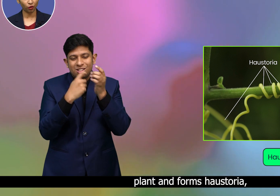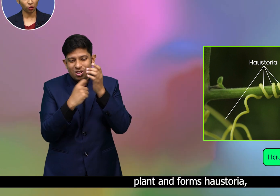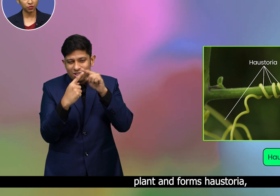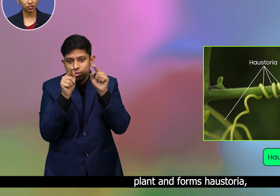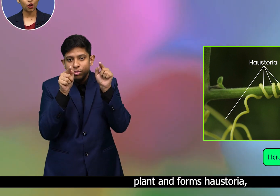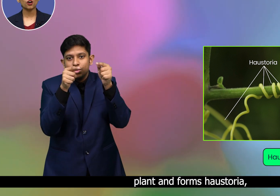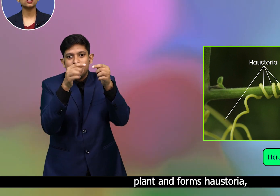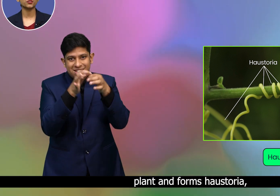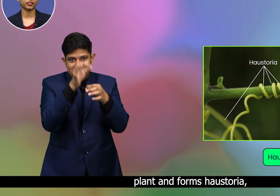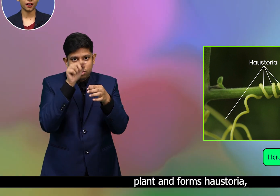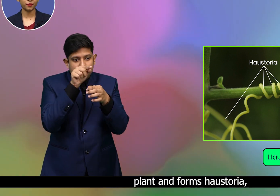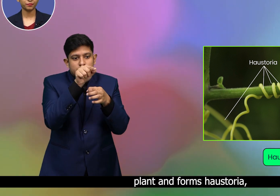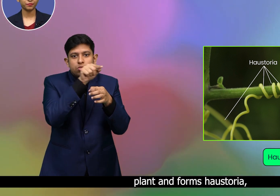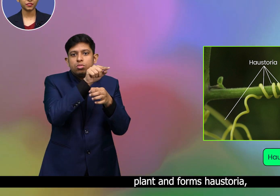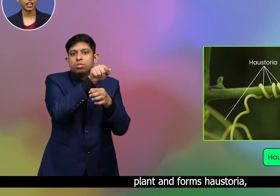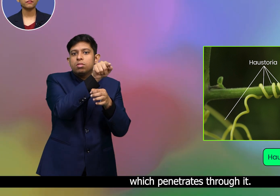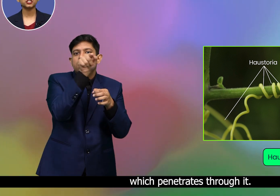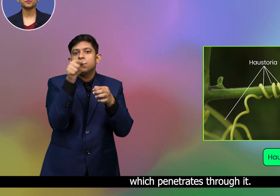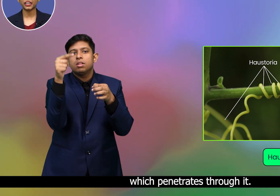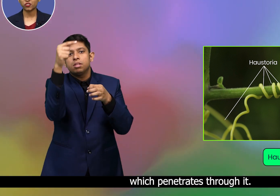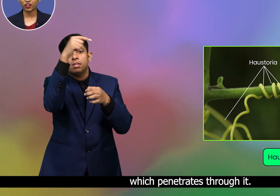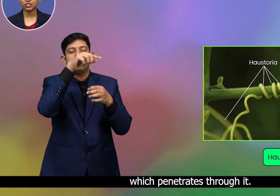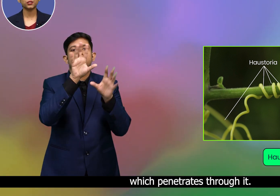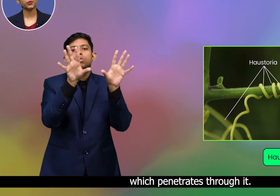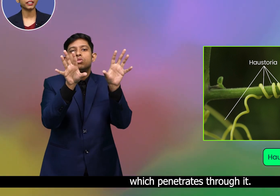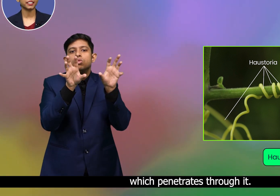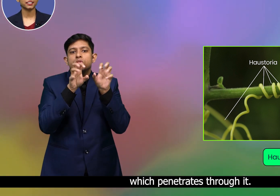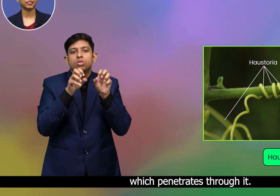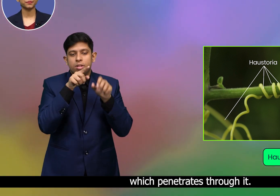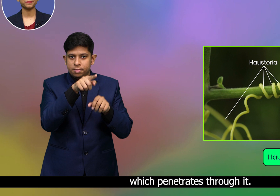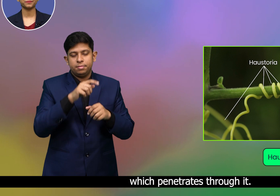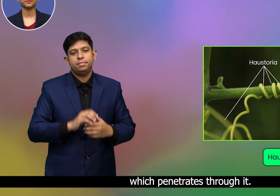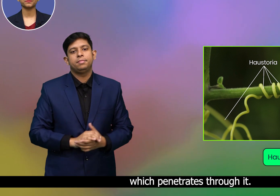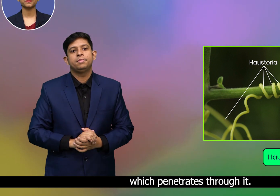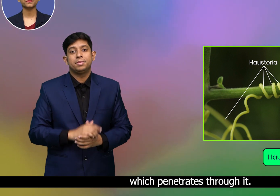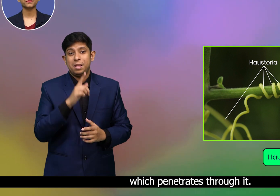and forms haustoria, which penetrates through it.